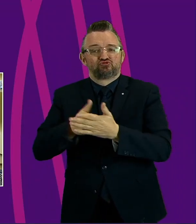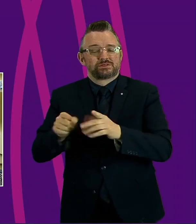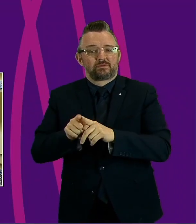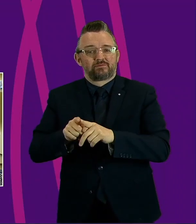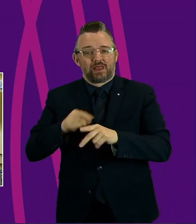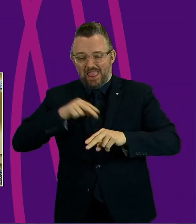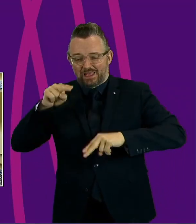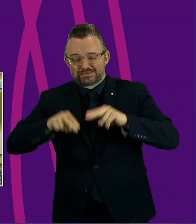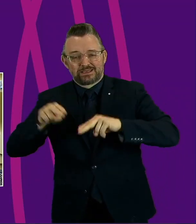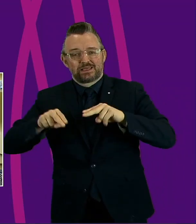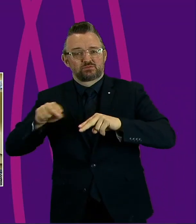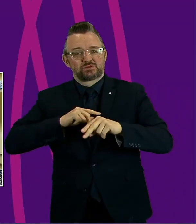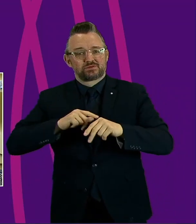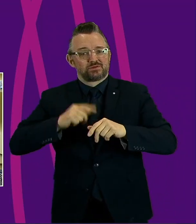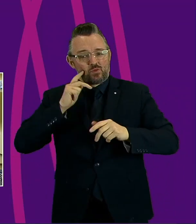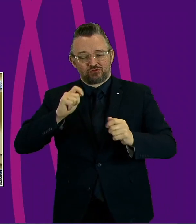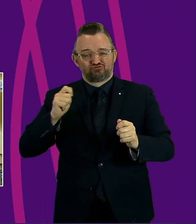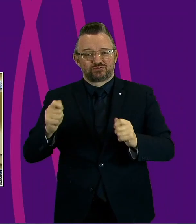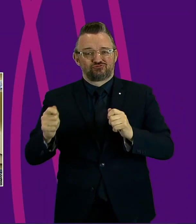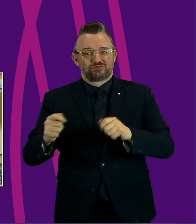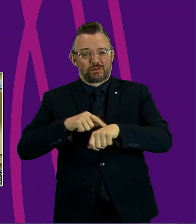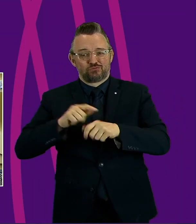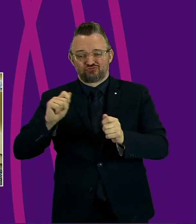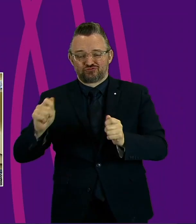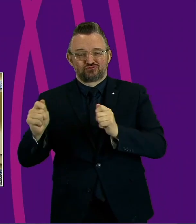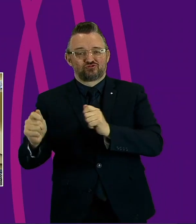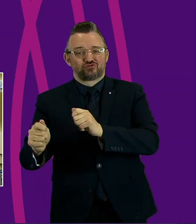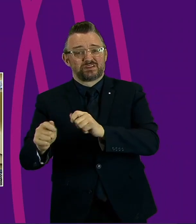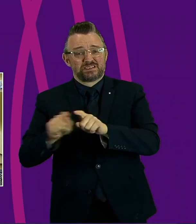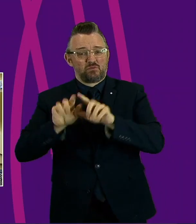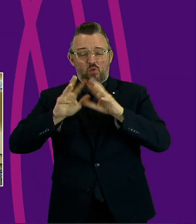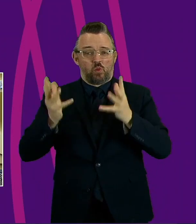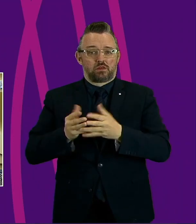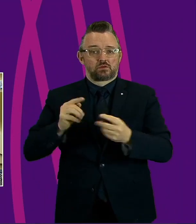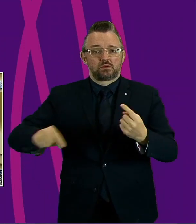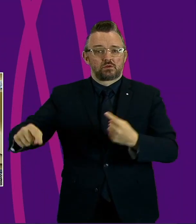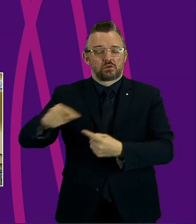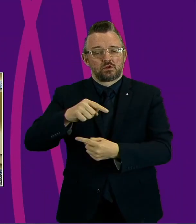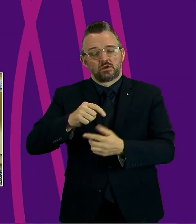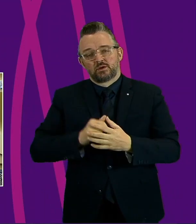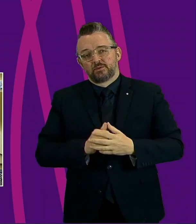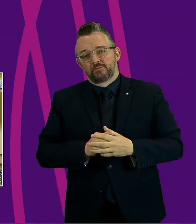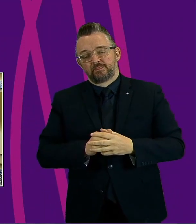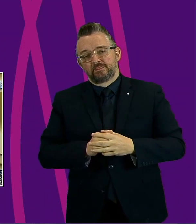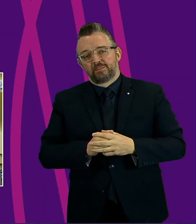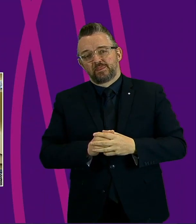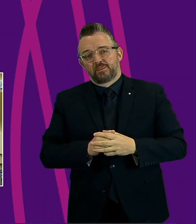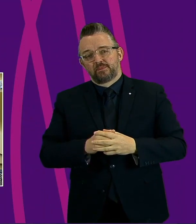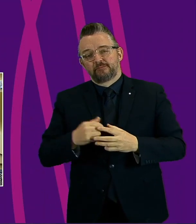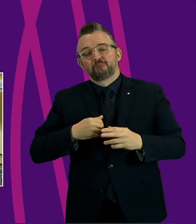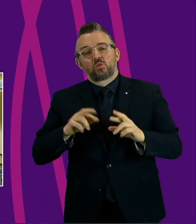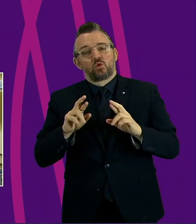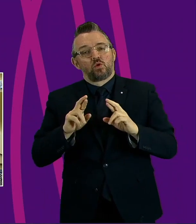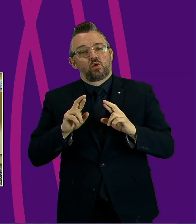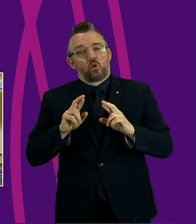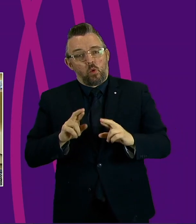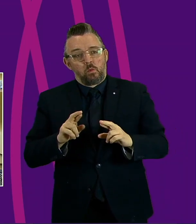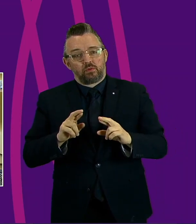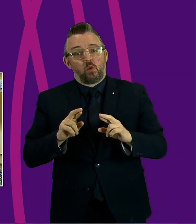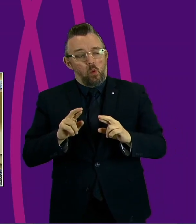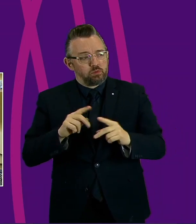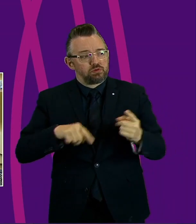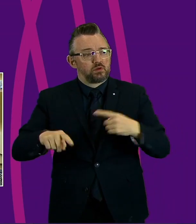this has been handled here and in other parts of the world. But you know, what I hope people accept and